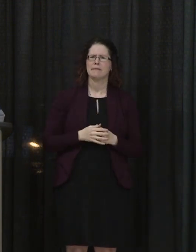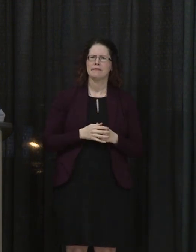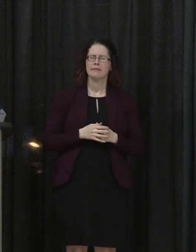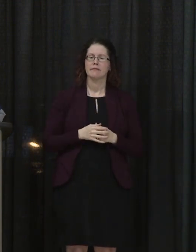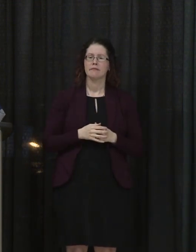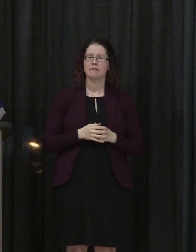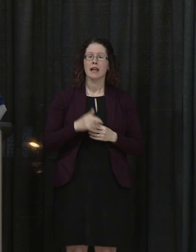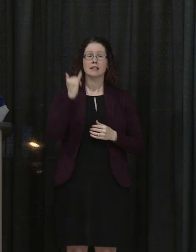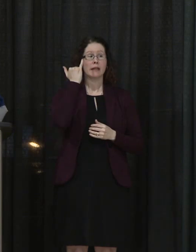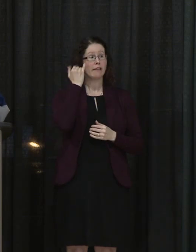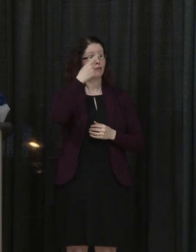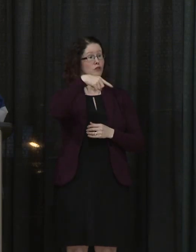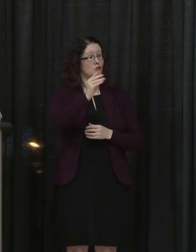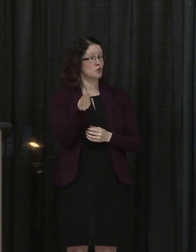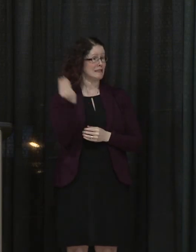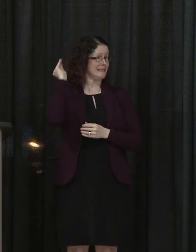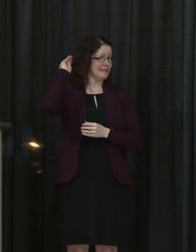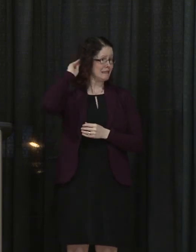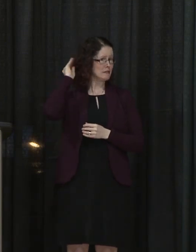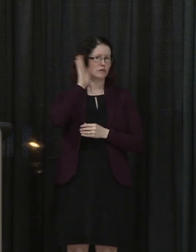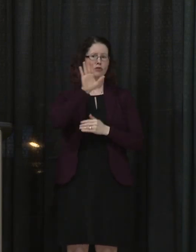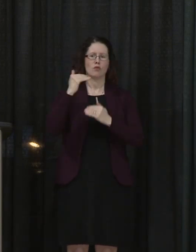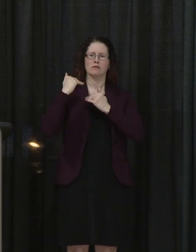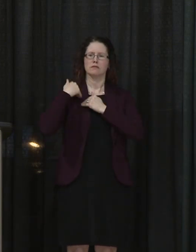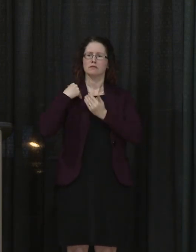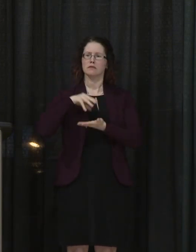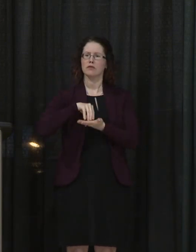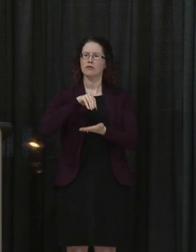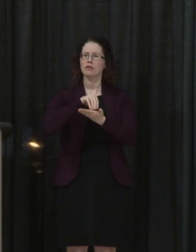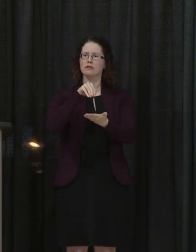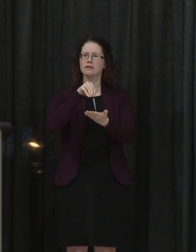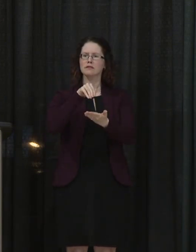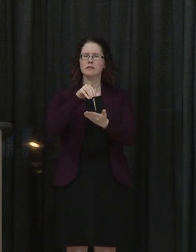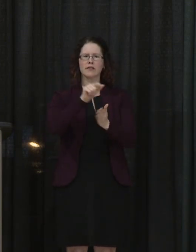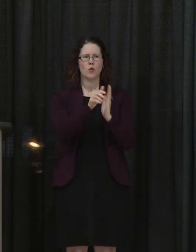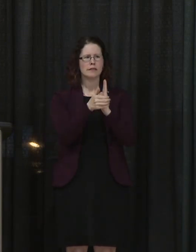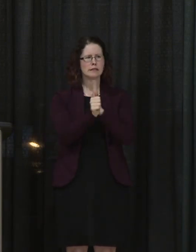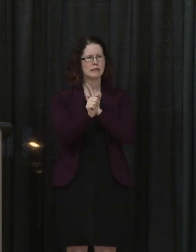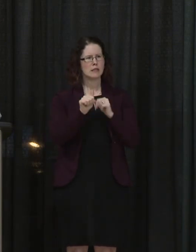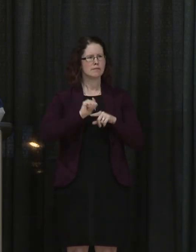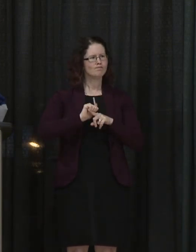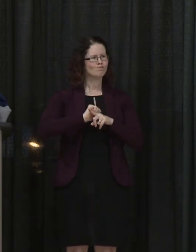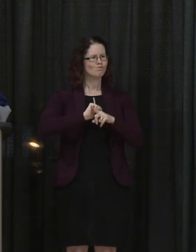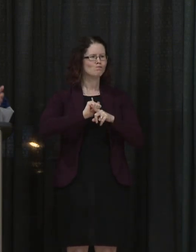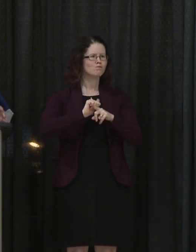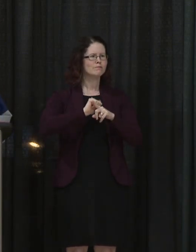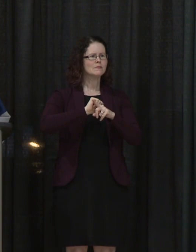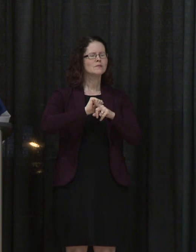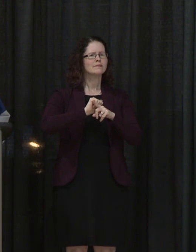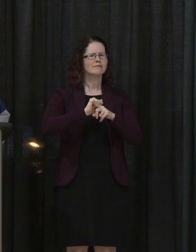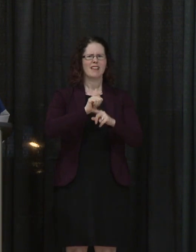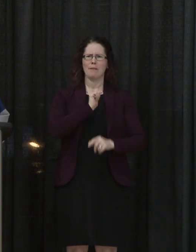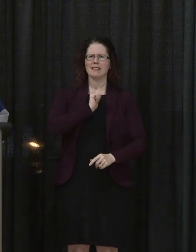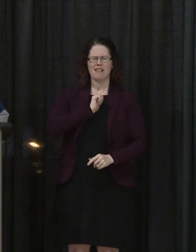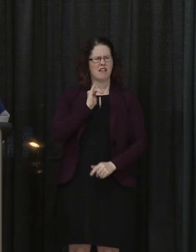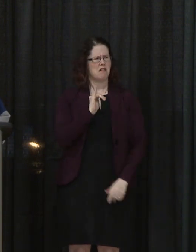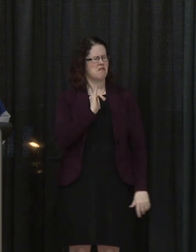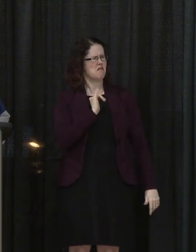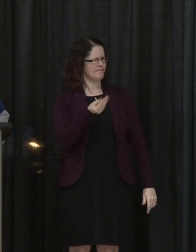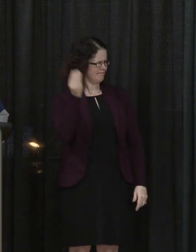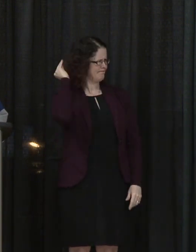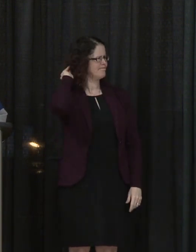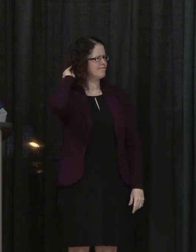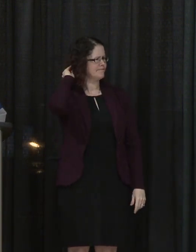learn, or always to sharpen one's axe, has stuck with me. And as I was thinking about my message to you,